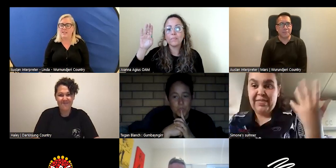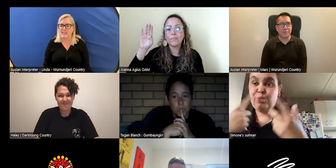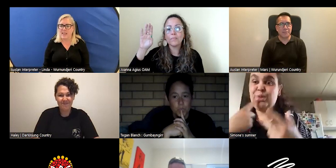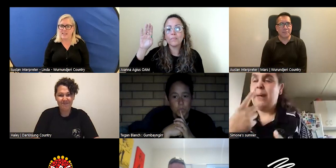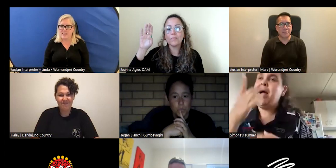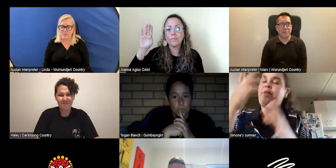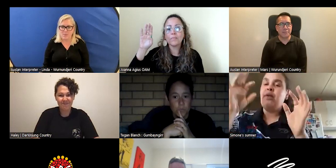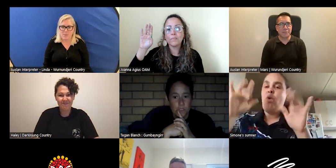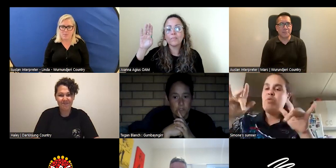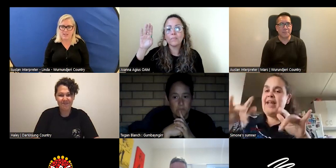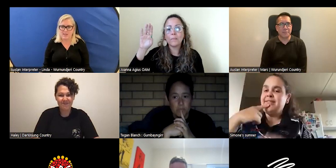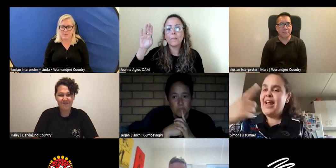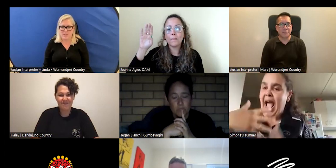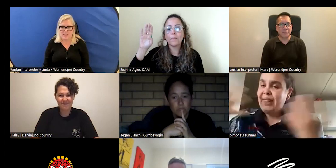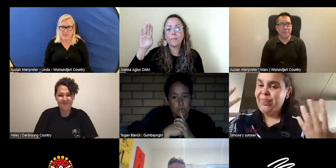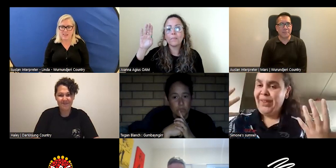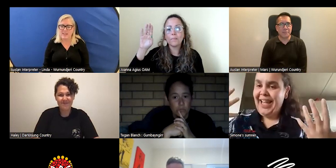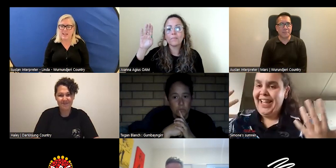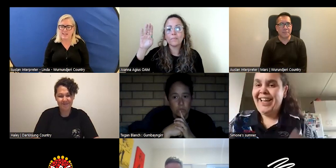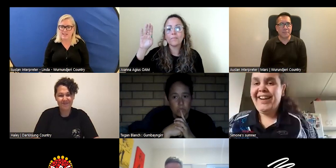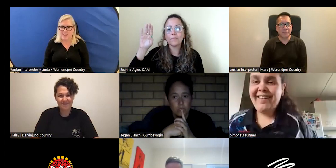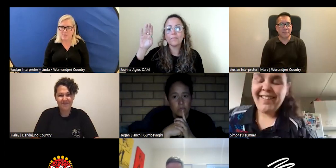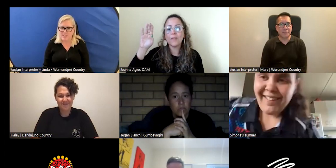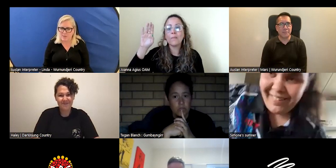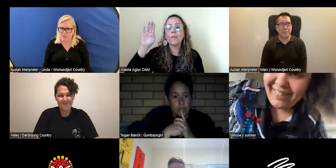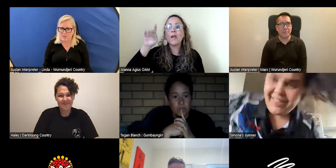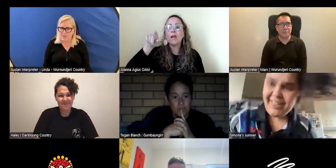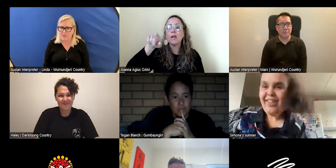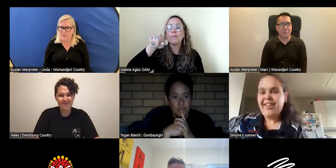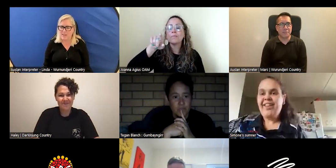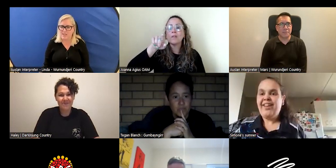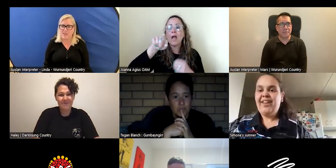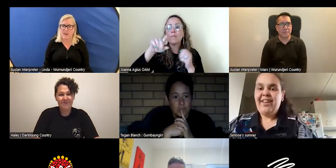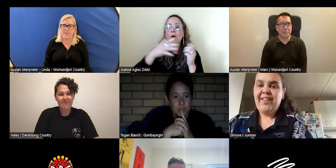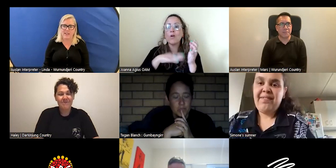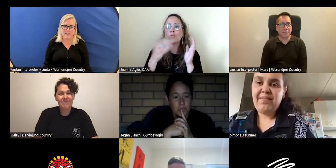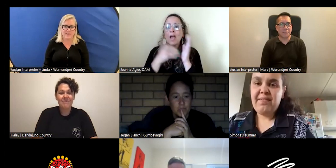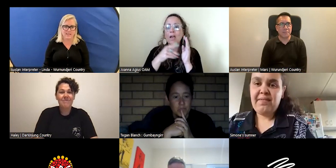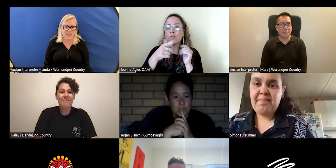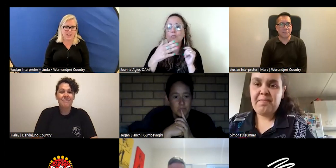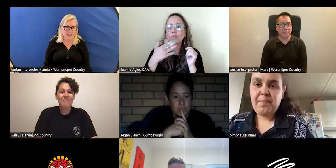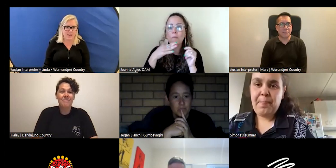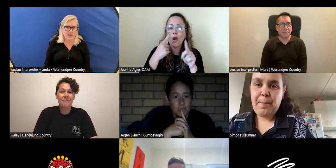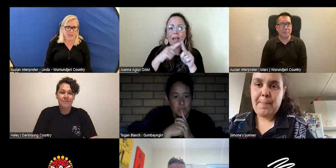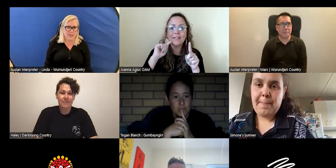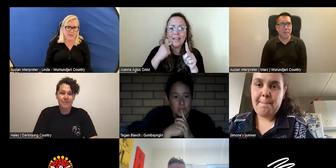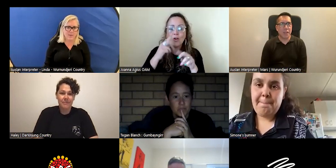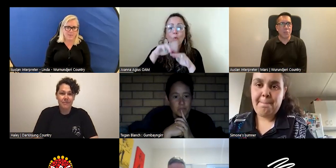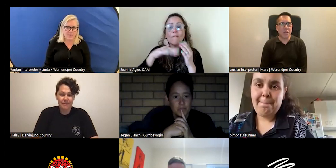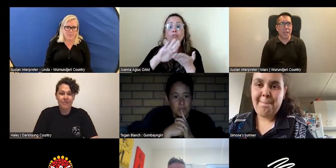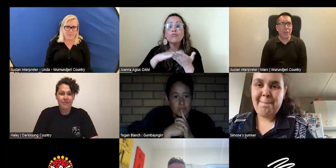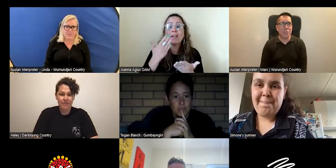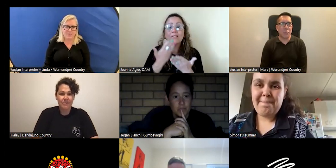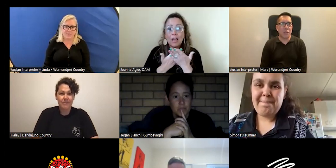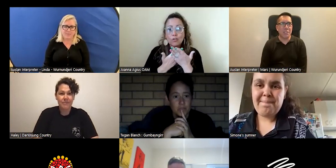they don't understand that sometimes people need to vote together to understand the material. You know, they just don't have access to that. I